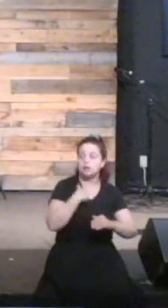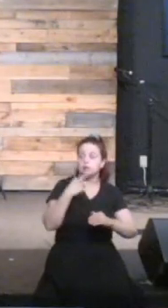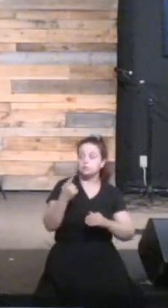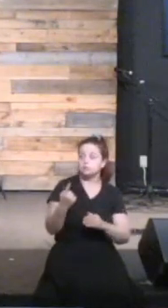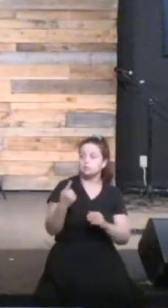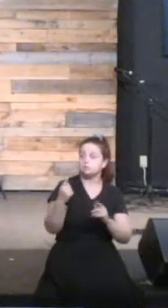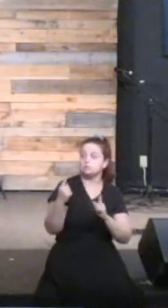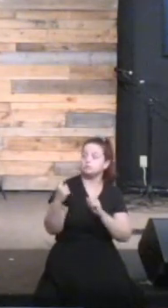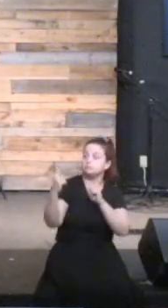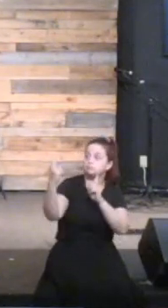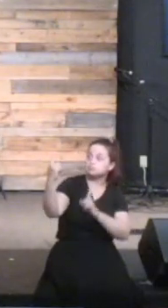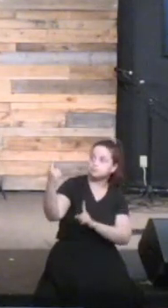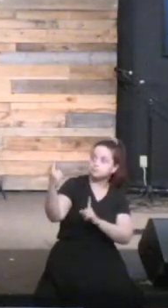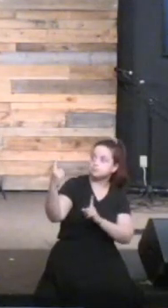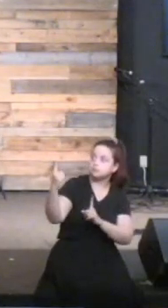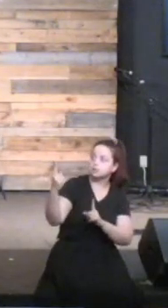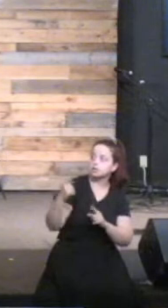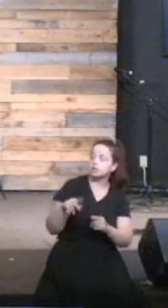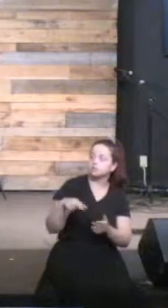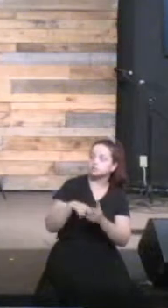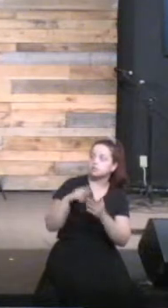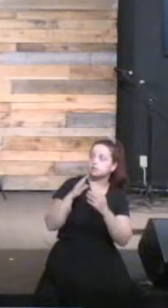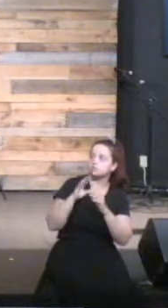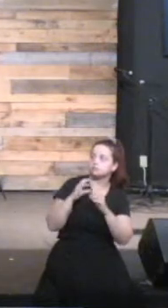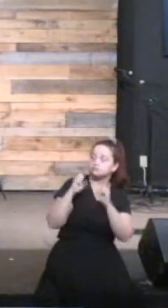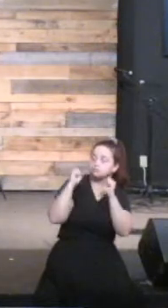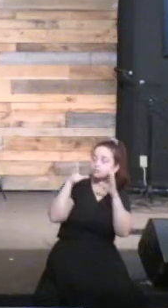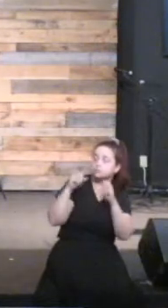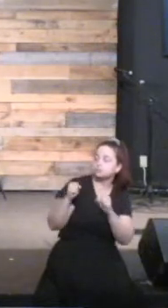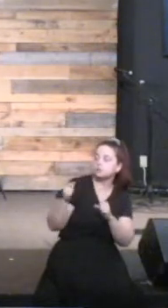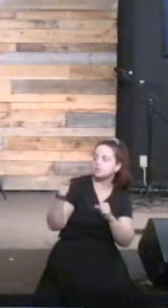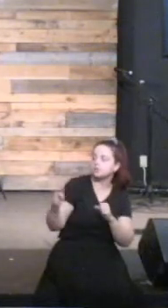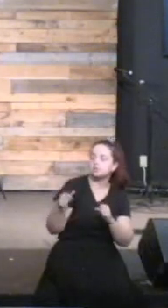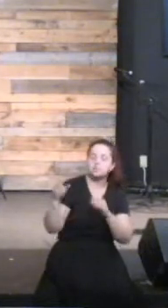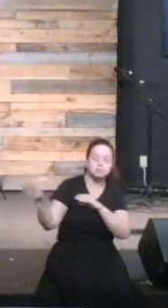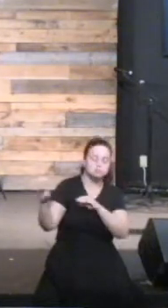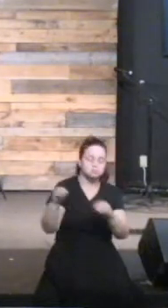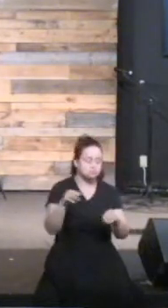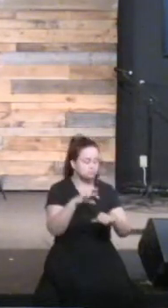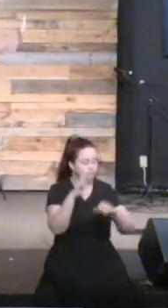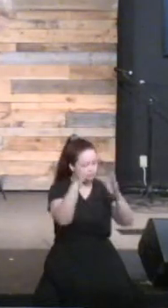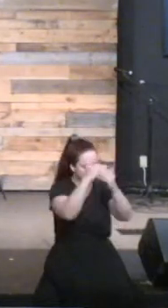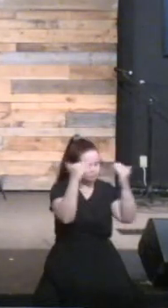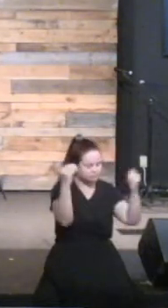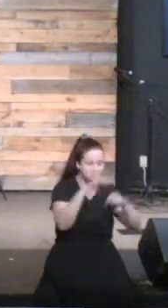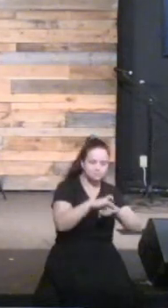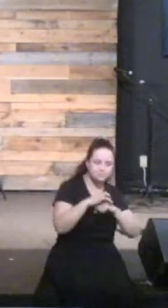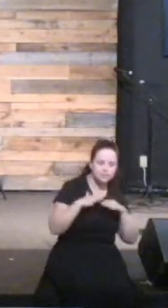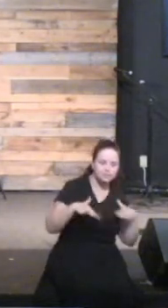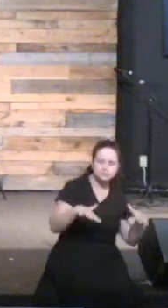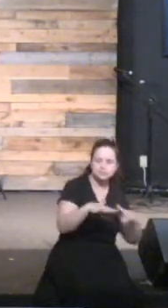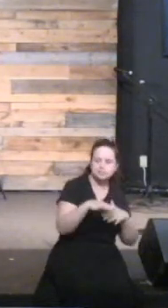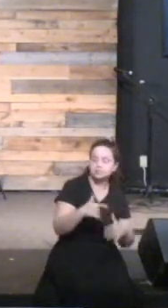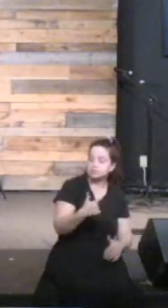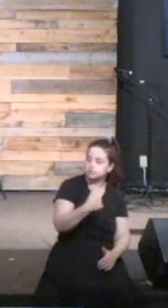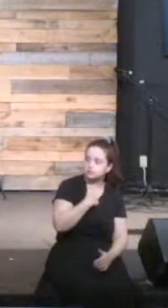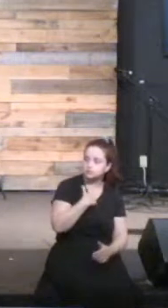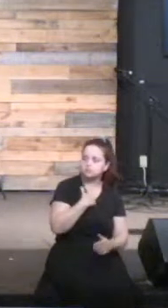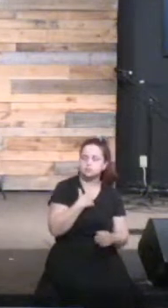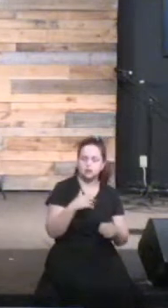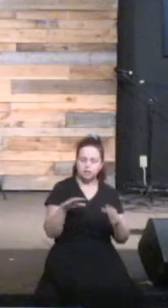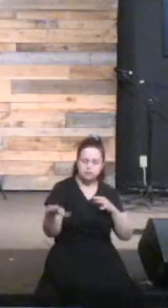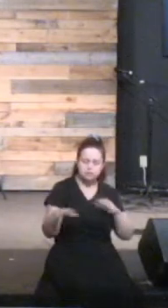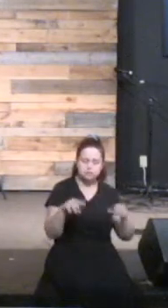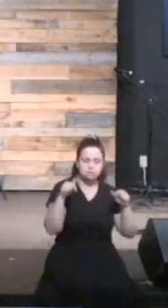every day because he loves someone like me in fact he moved Heaven and Earth just so that I could do